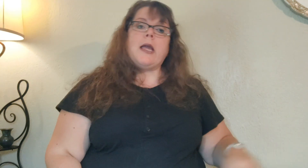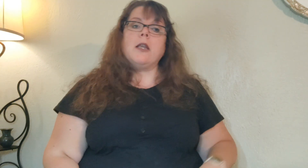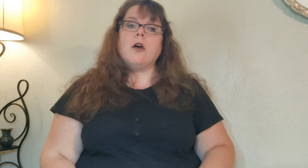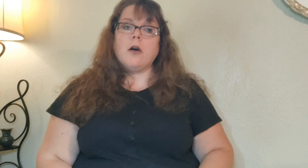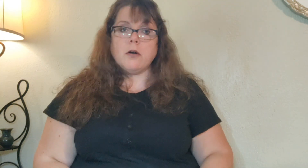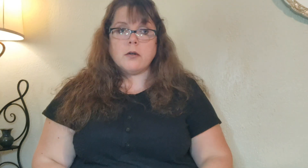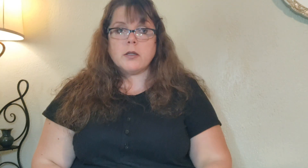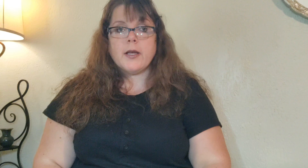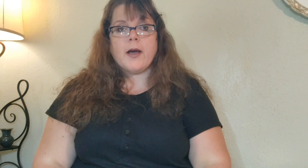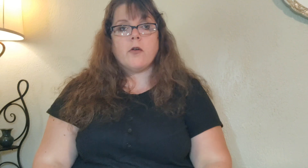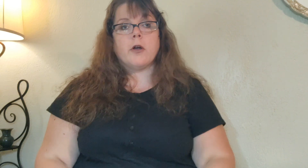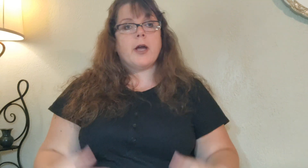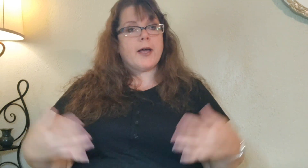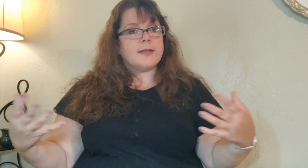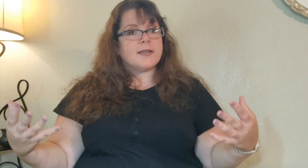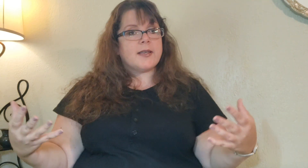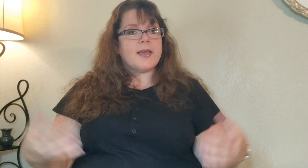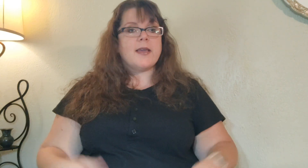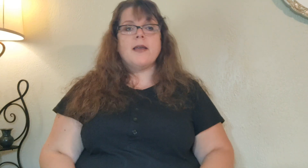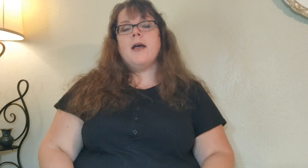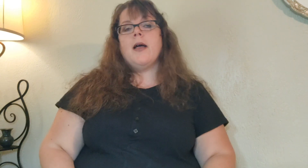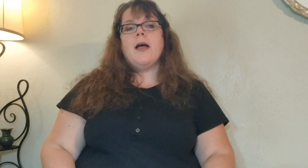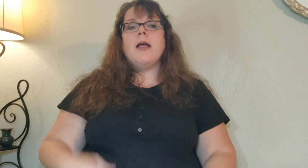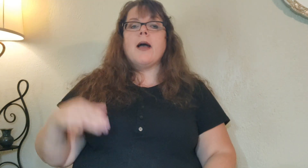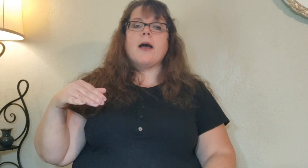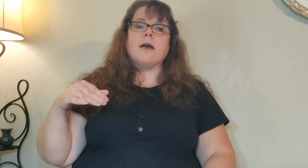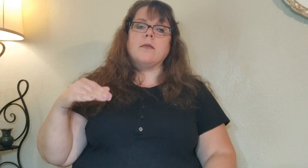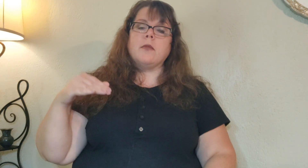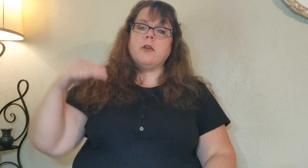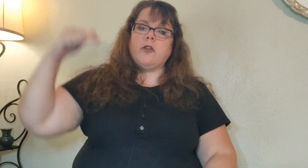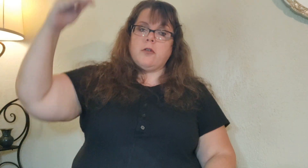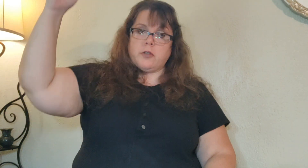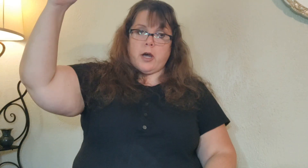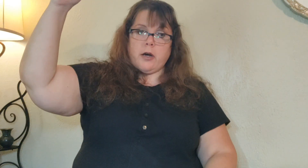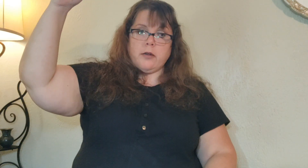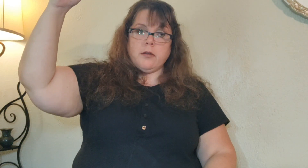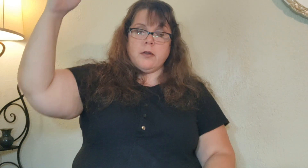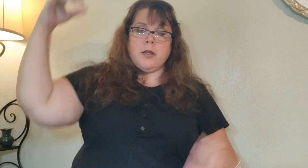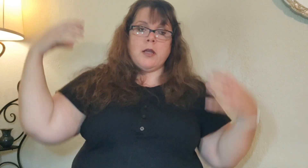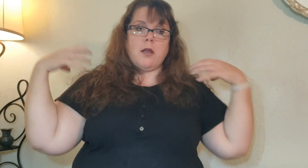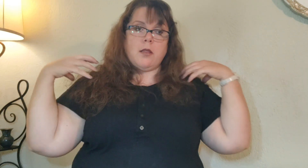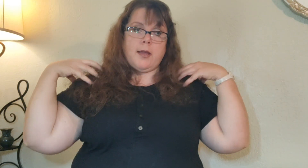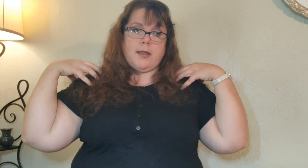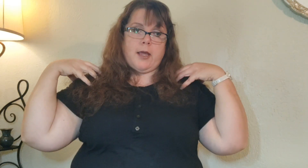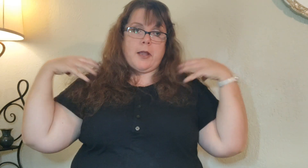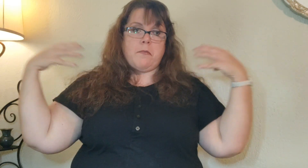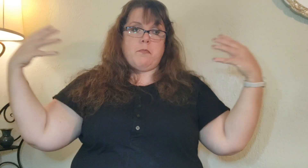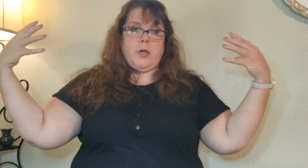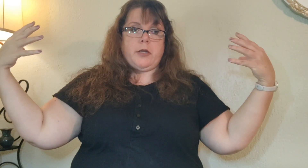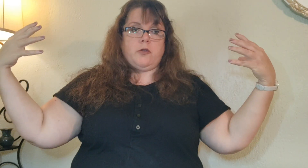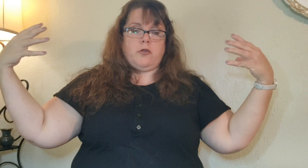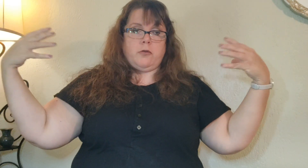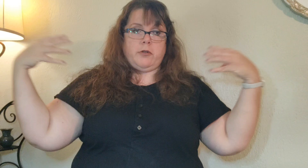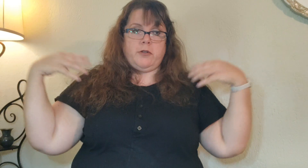In Hulk or husky, you do tall and then like big